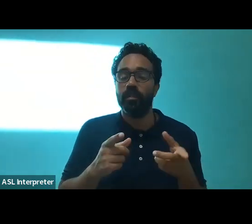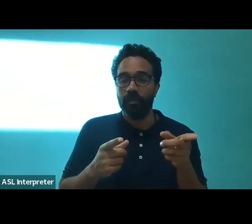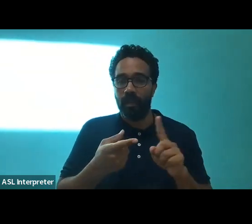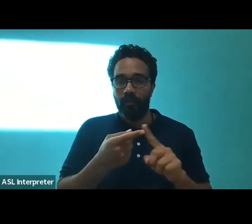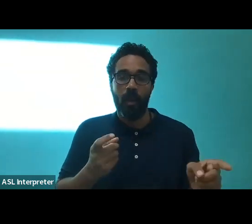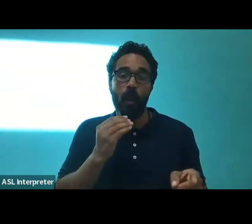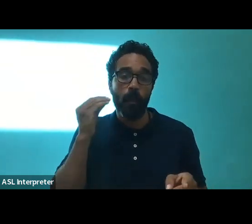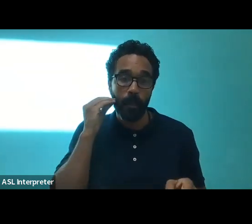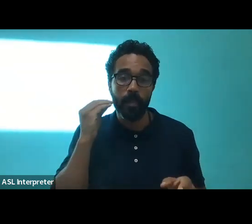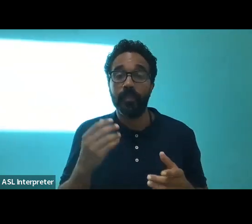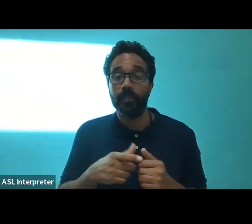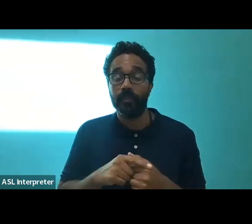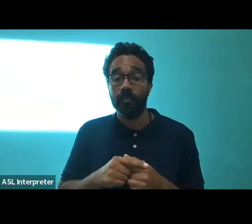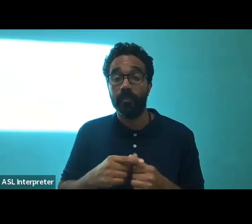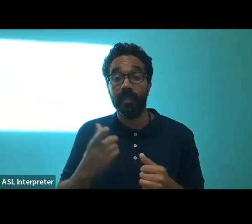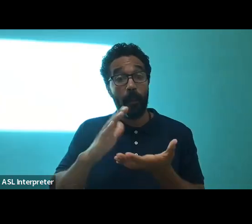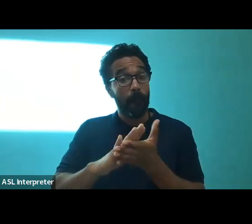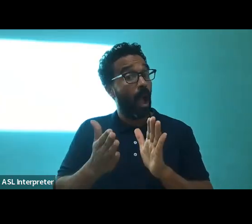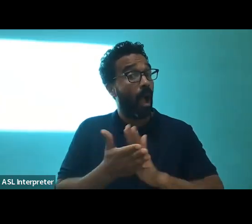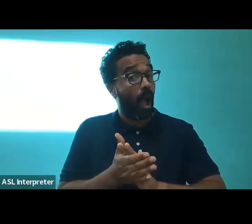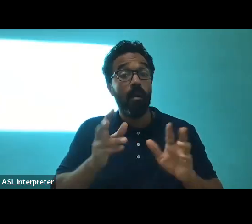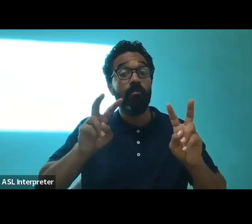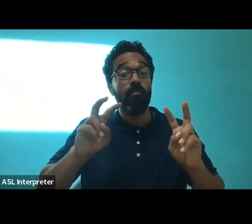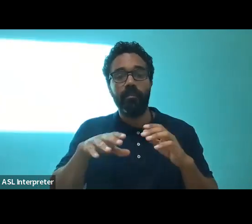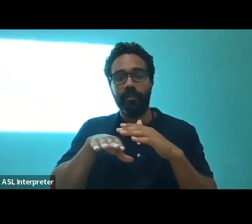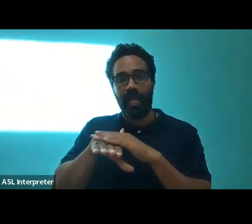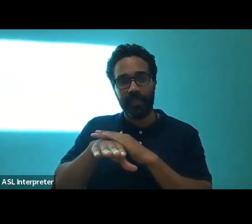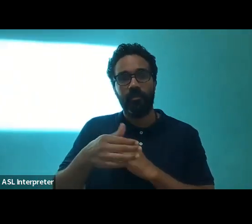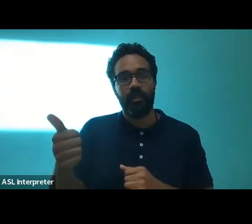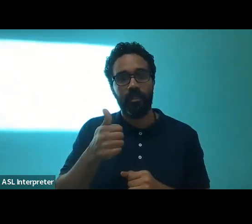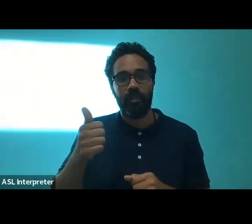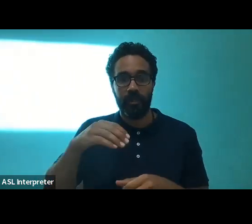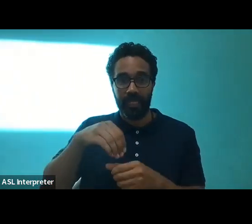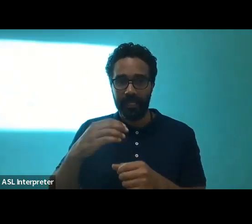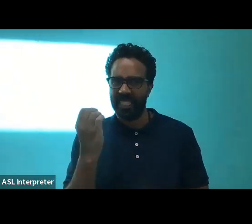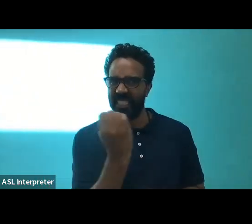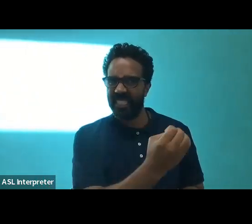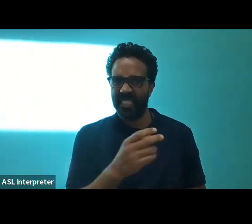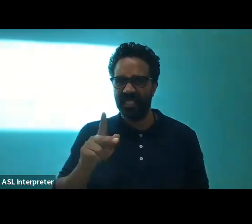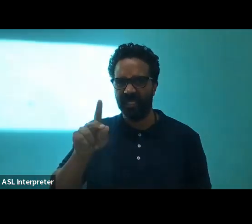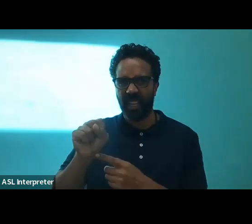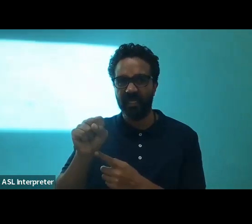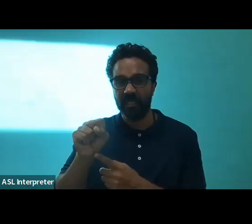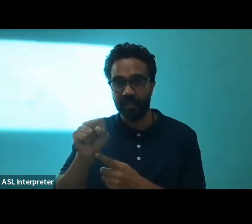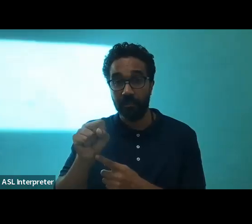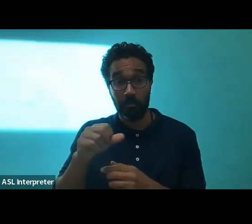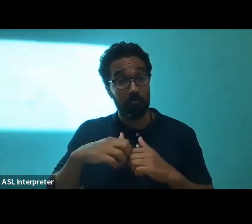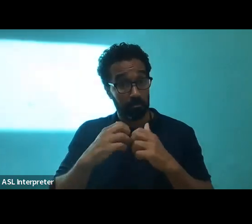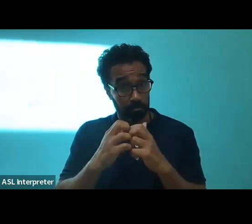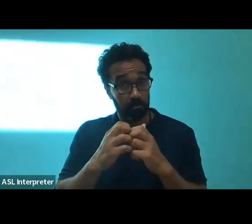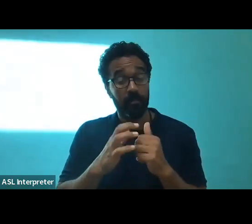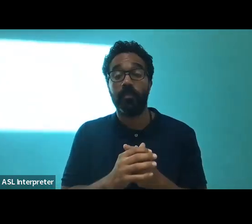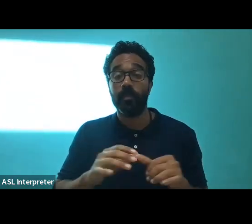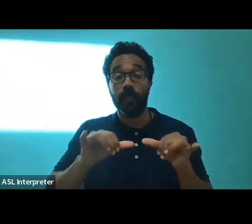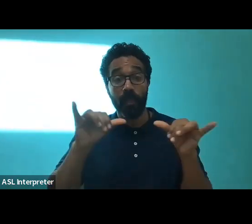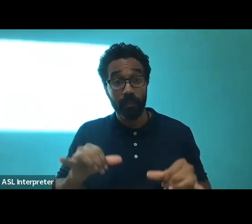this became access transportation in Hays, Kansas. And the system ran this way